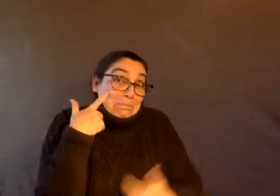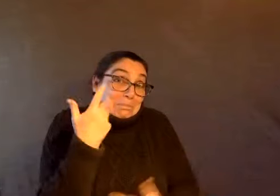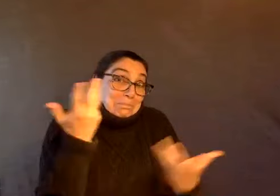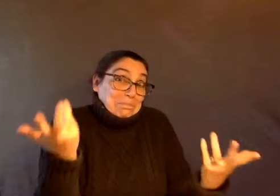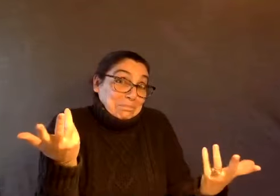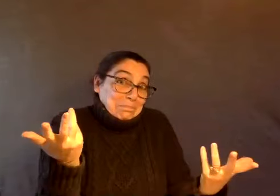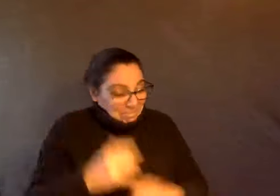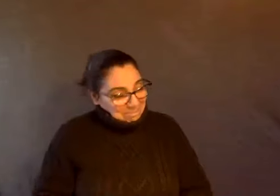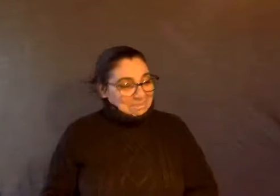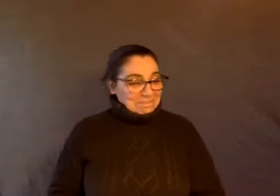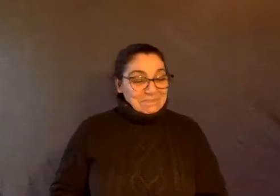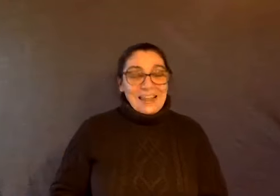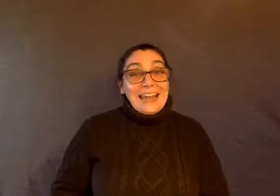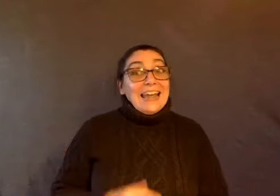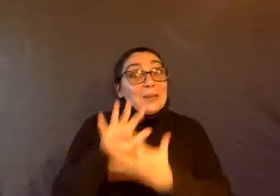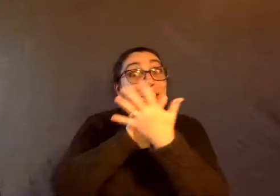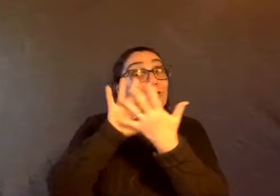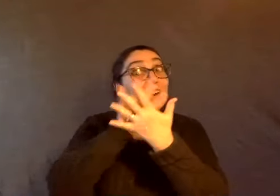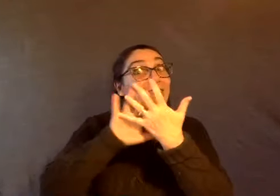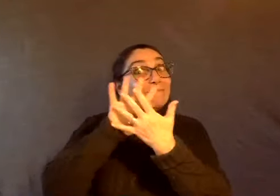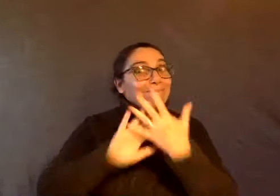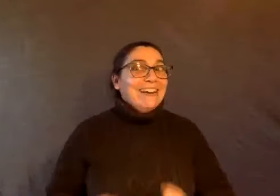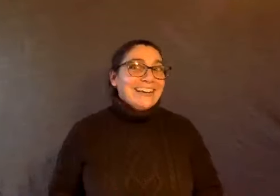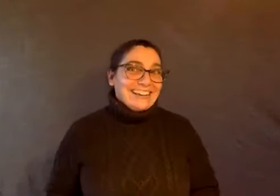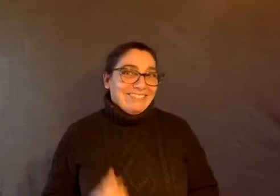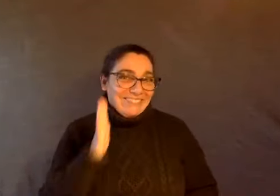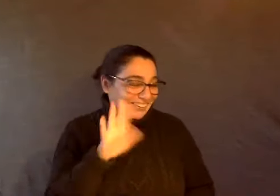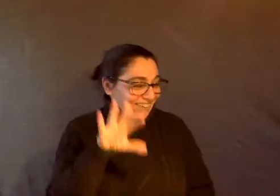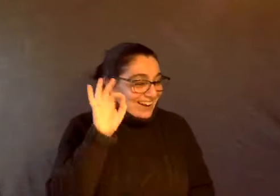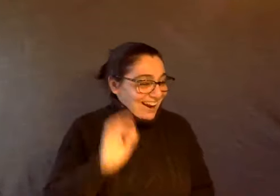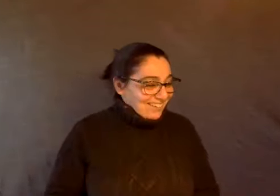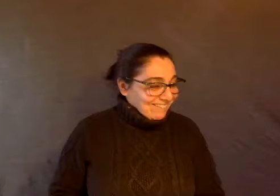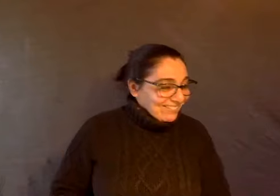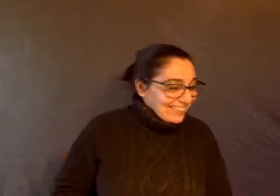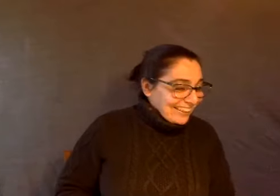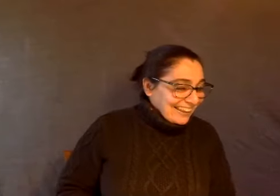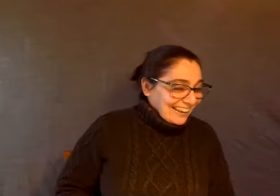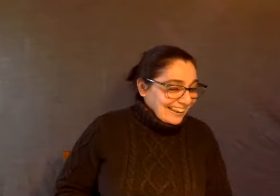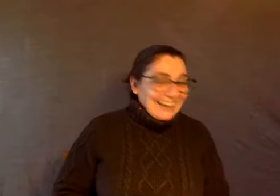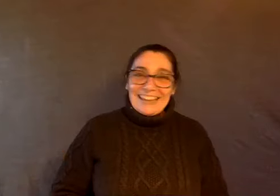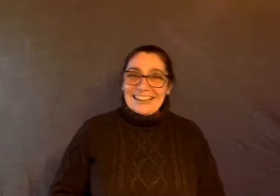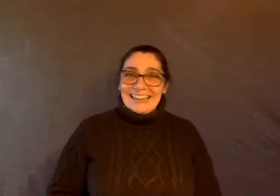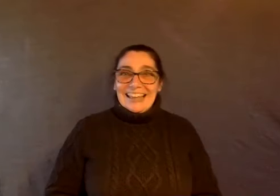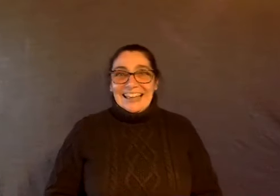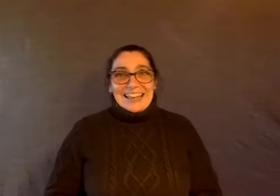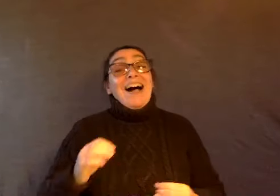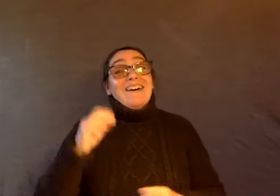Great. It's a mystery. We'll find out. Are you going to teach us Korean next? I